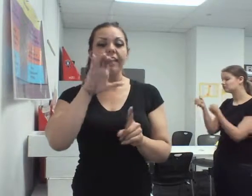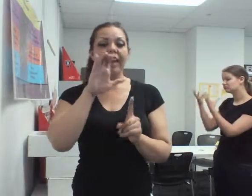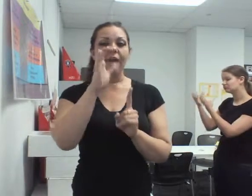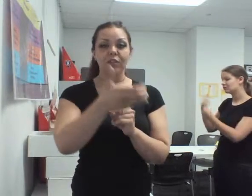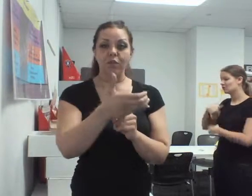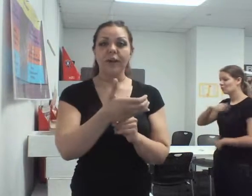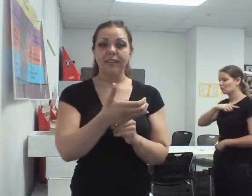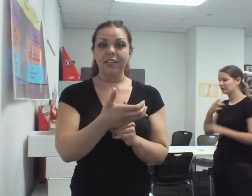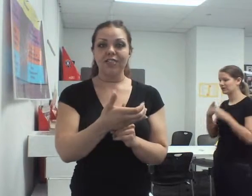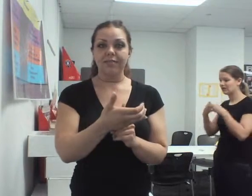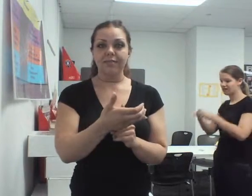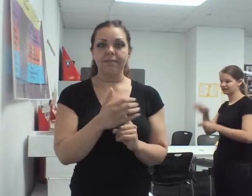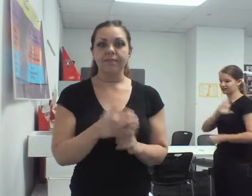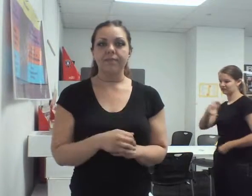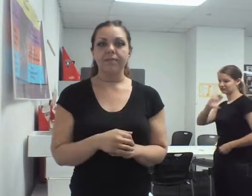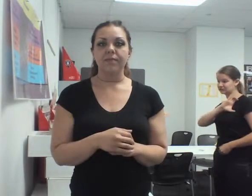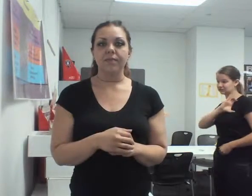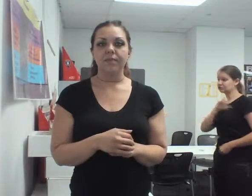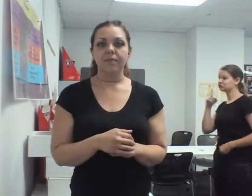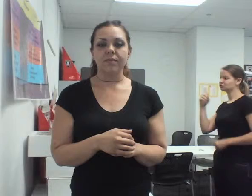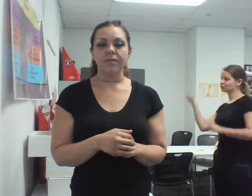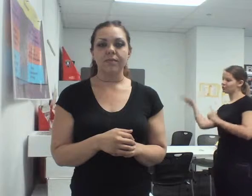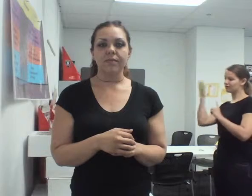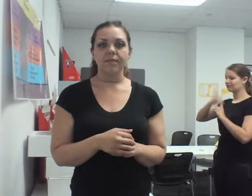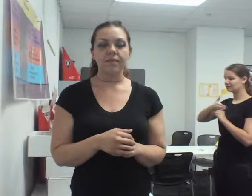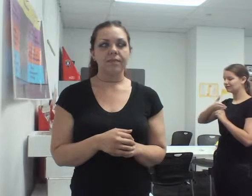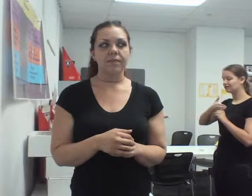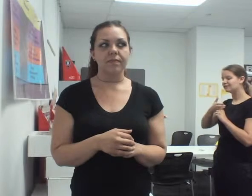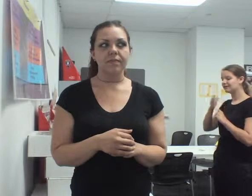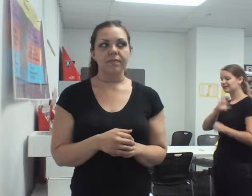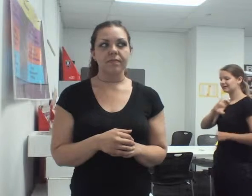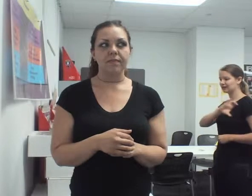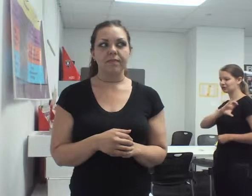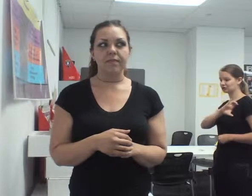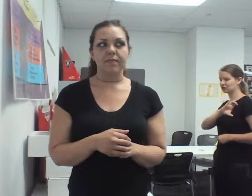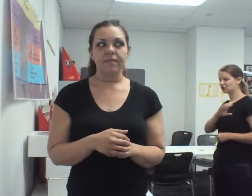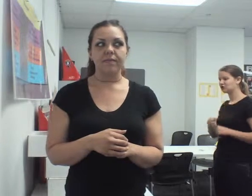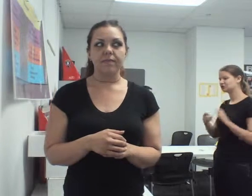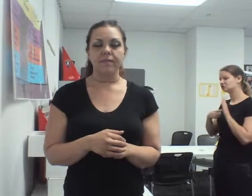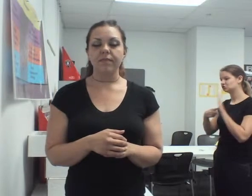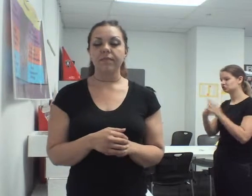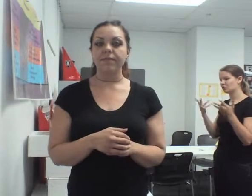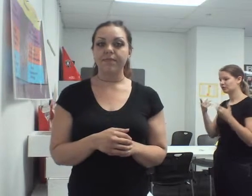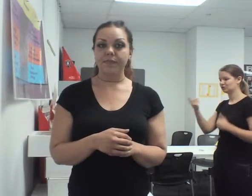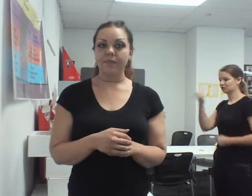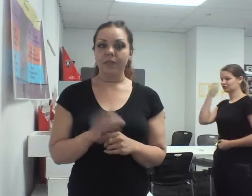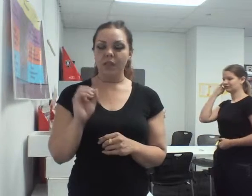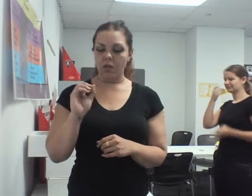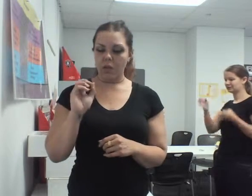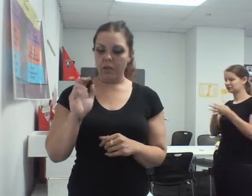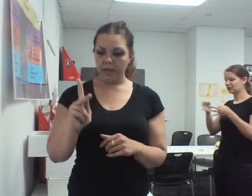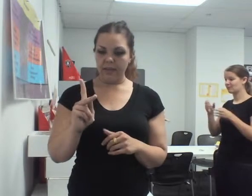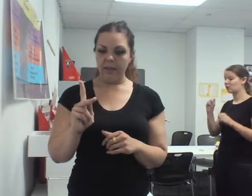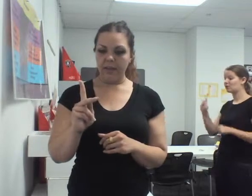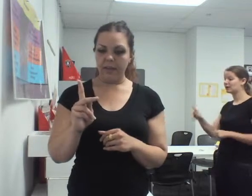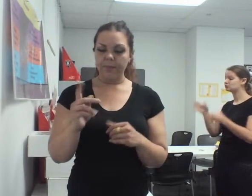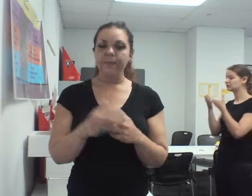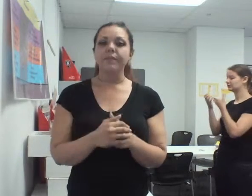doing whatever it was that the character was doing, or whatever you're describing. All right, so let's break them apart now. Let's start with